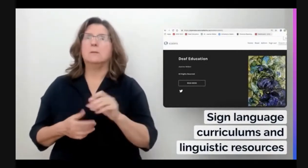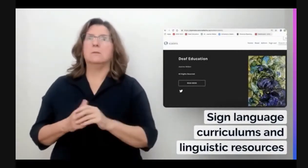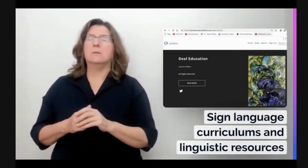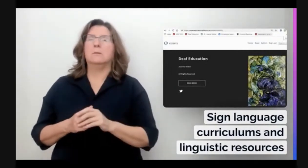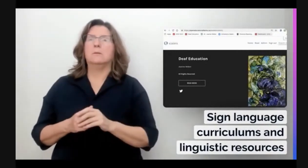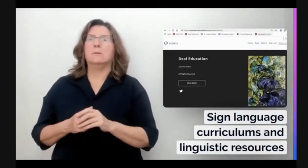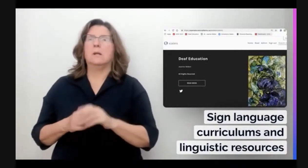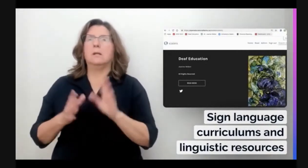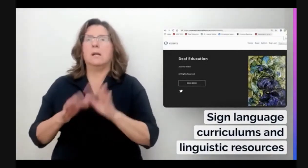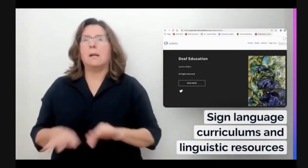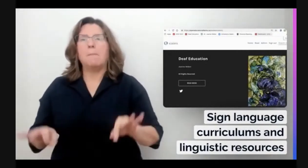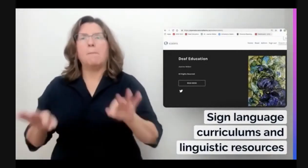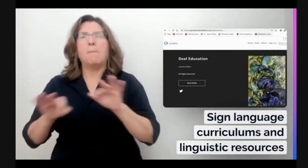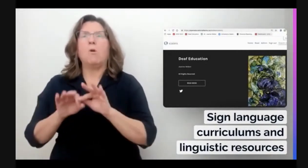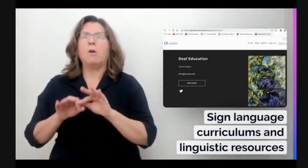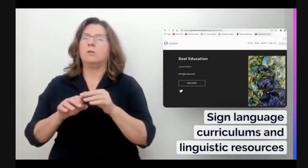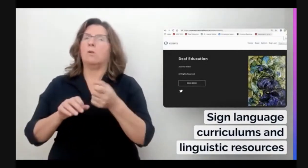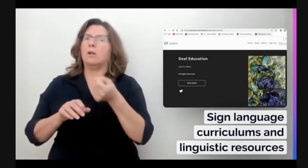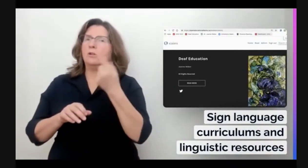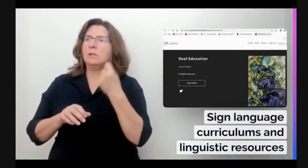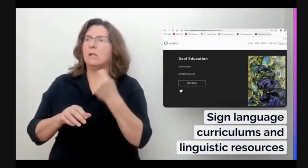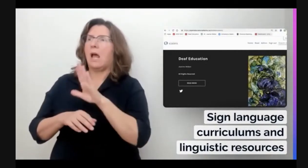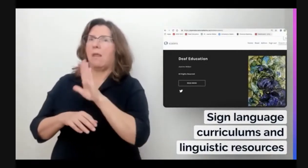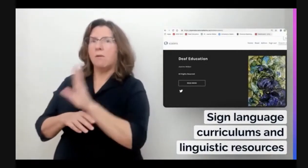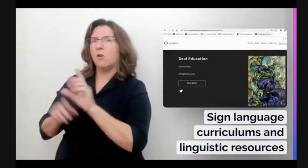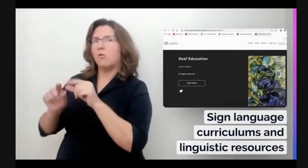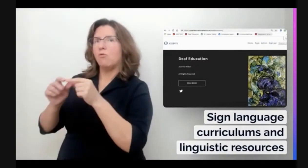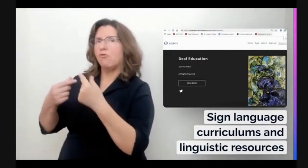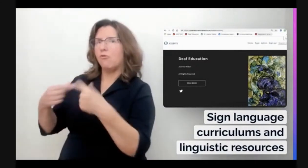language, their sign language corpus,